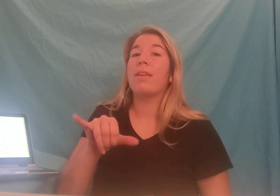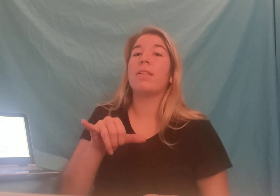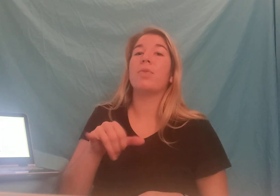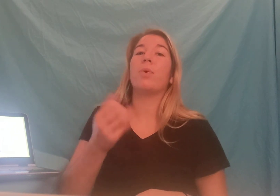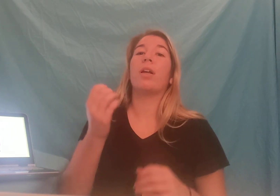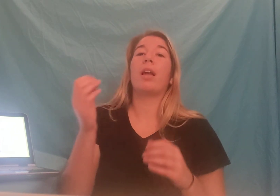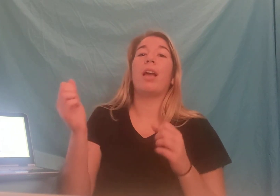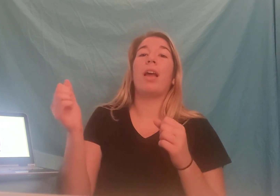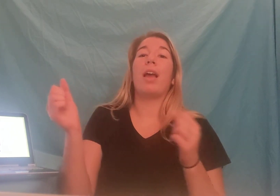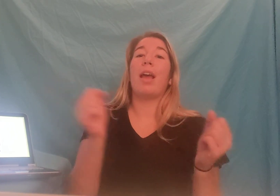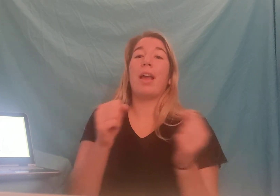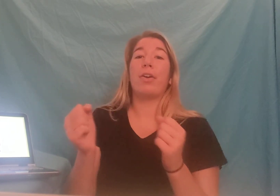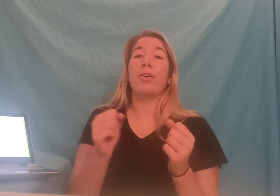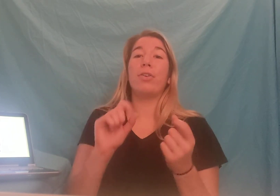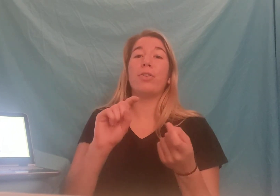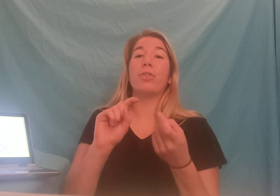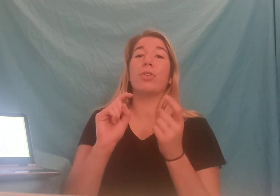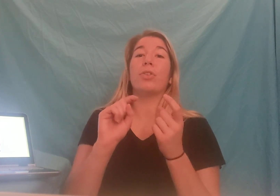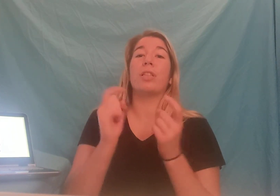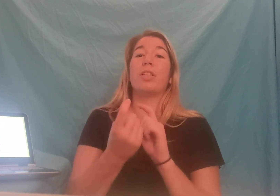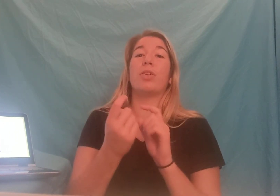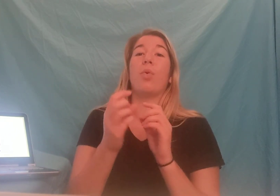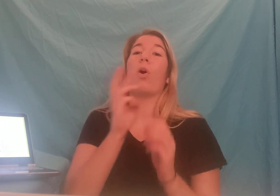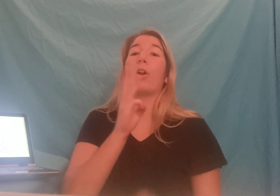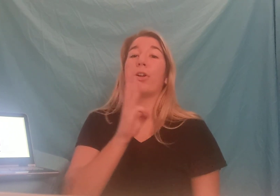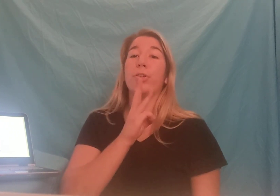This is when air turns into water.